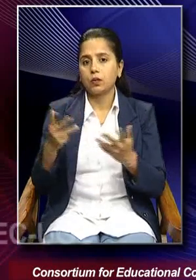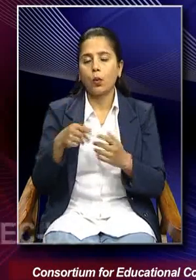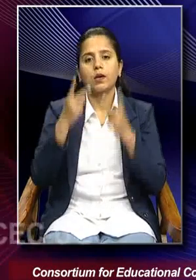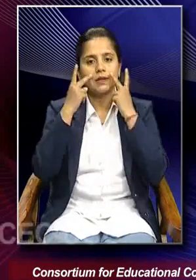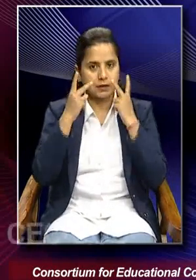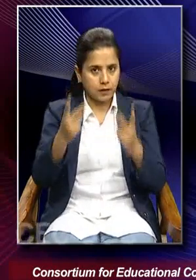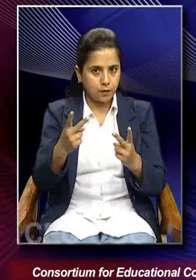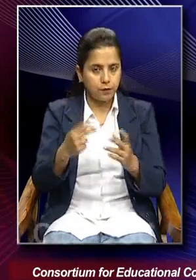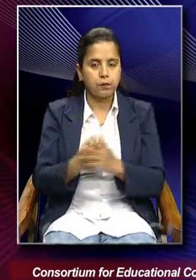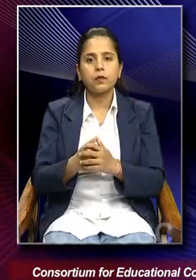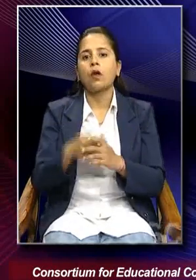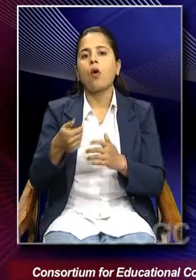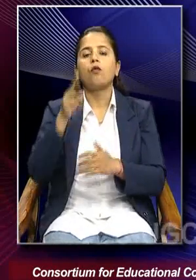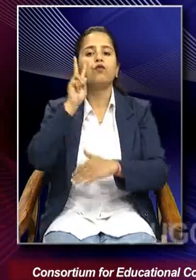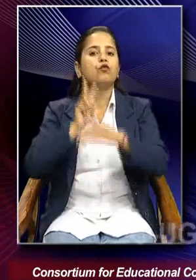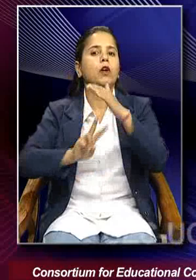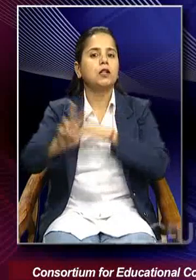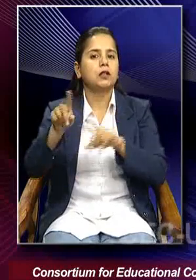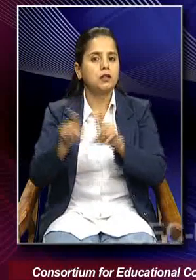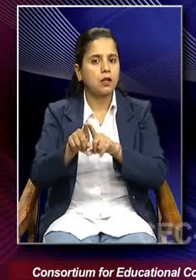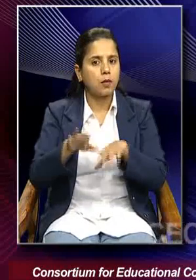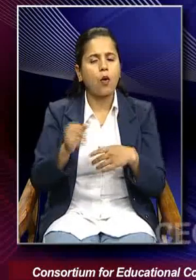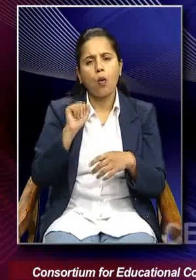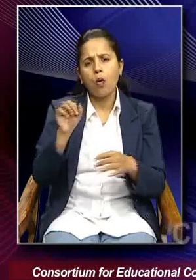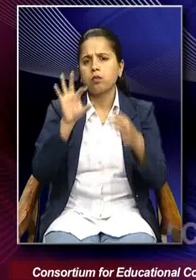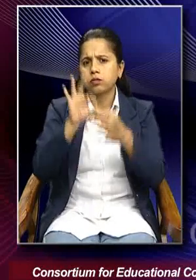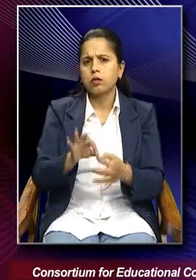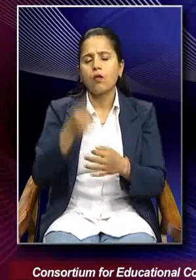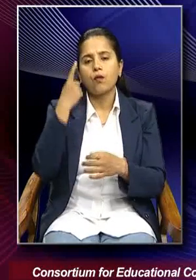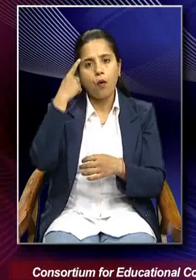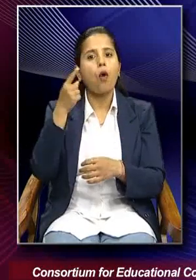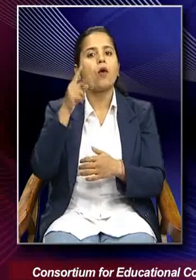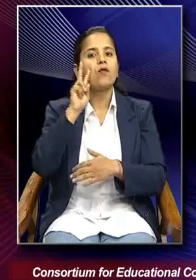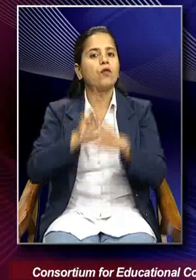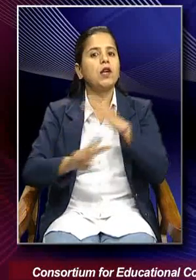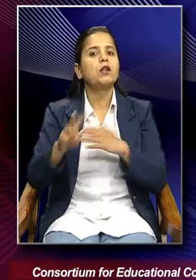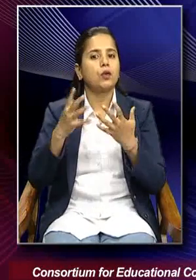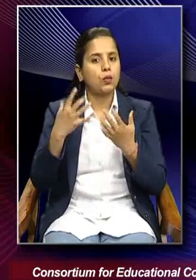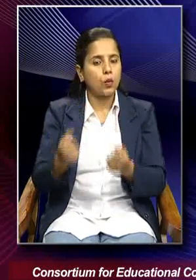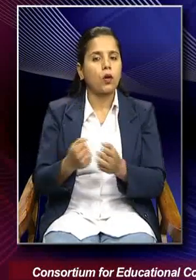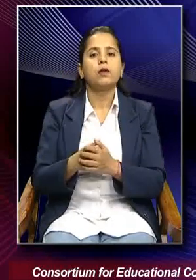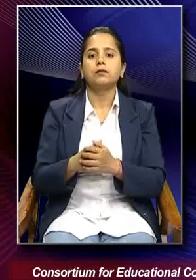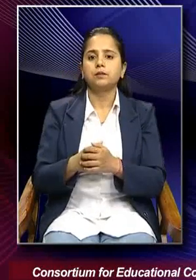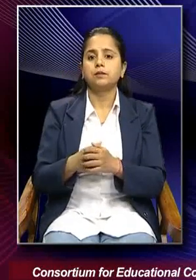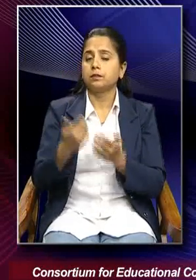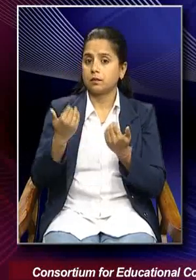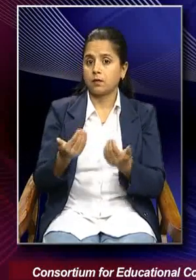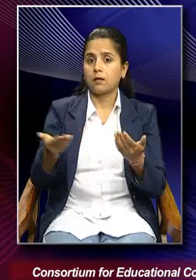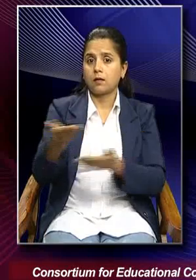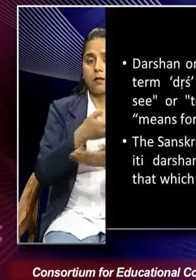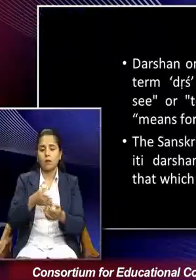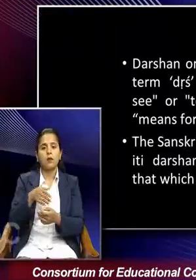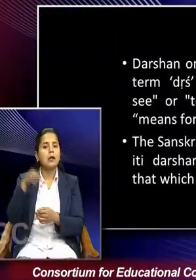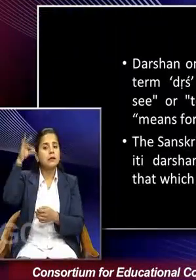see or a vision or a means for vision. And here the